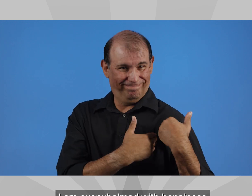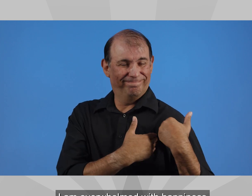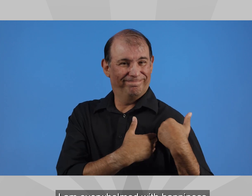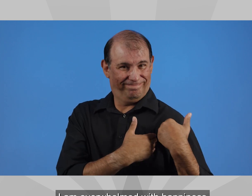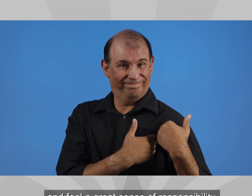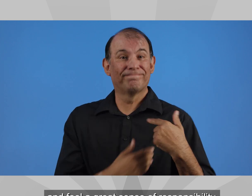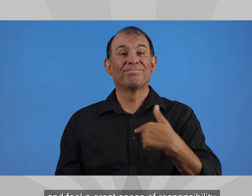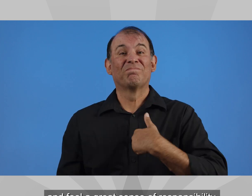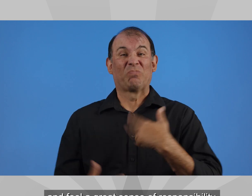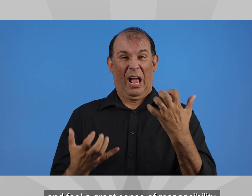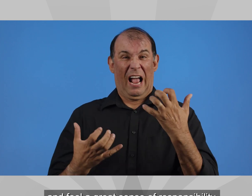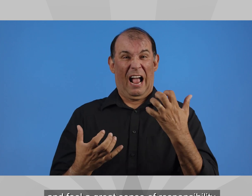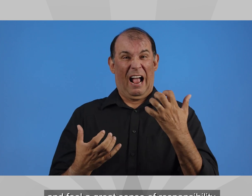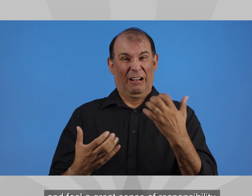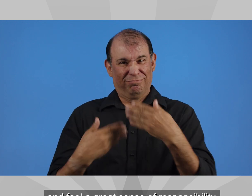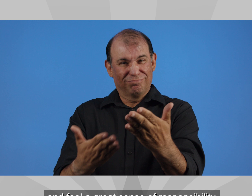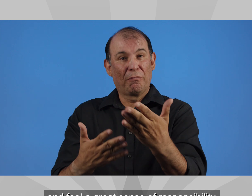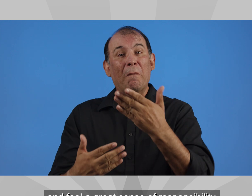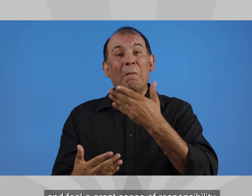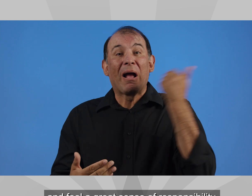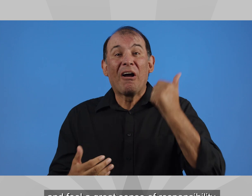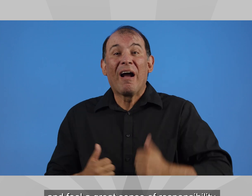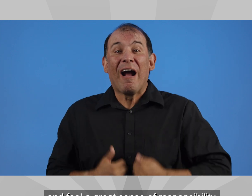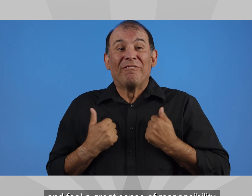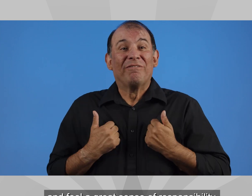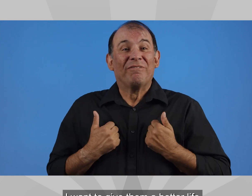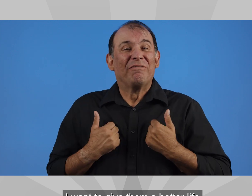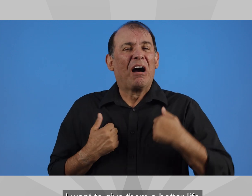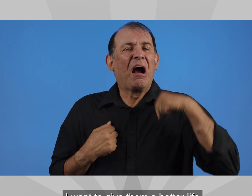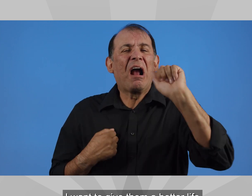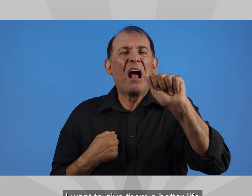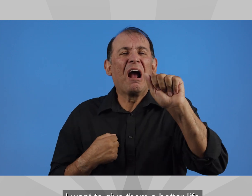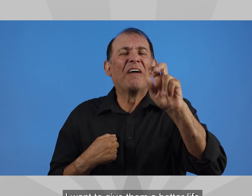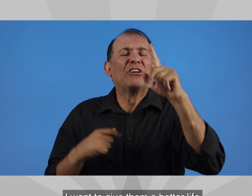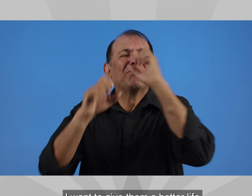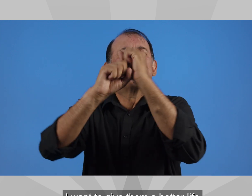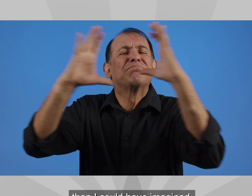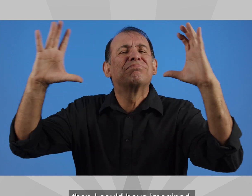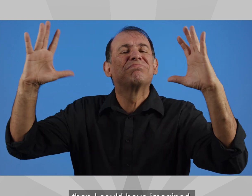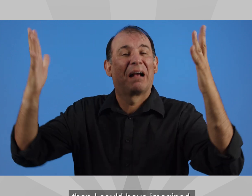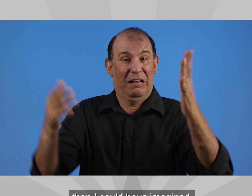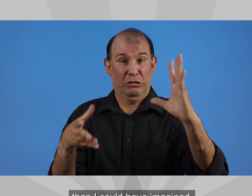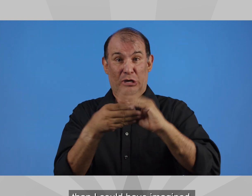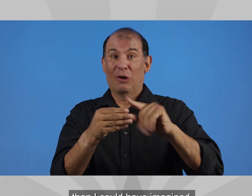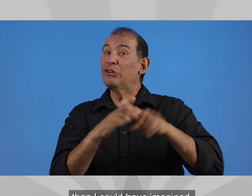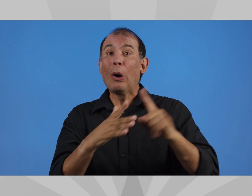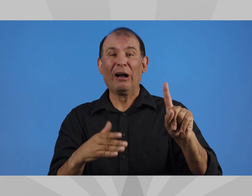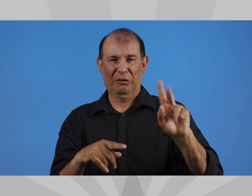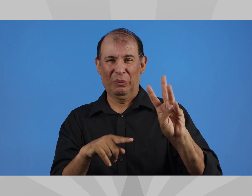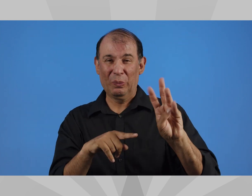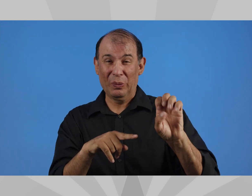with happiness and feel a great sense of responsibility. I want to give them a better life than I could have